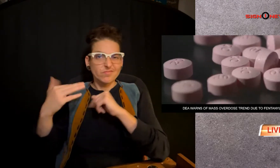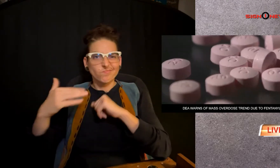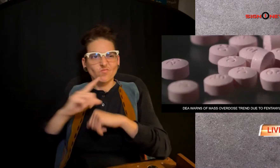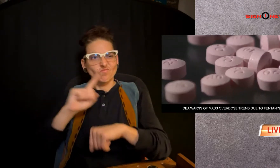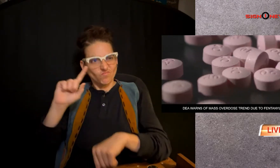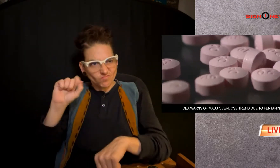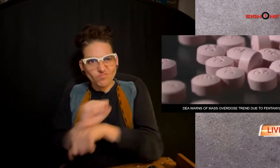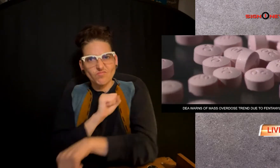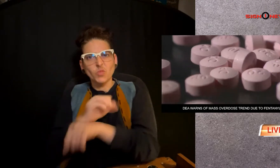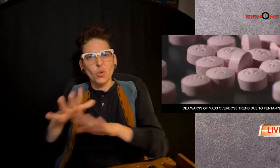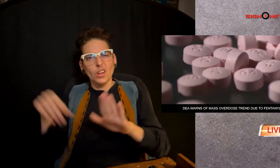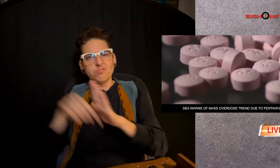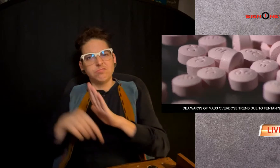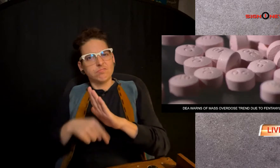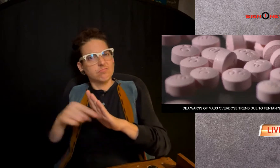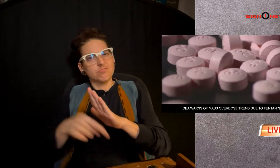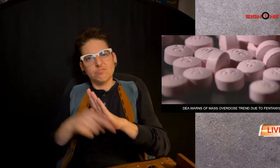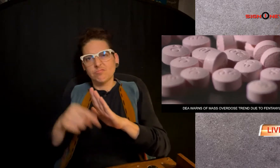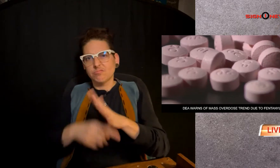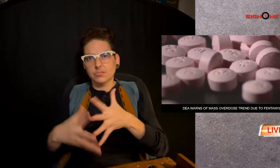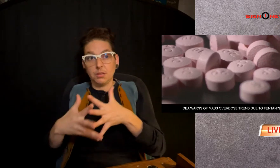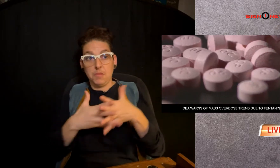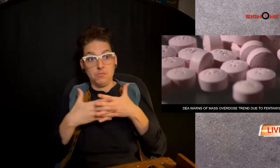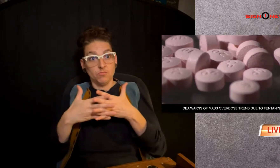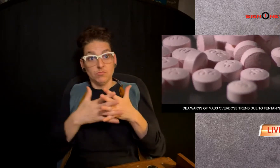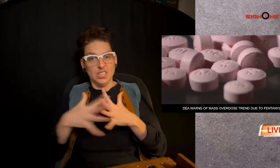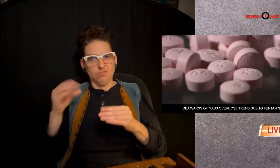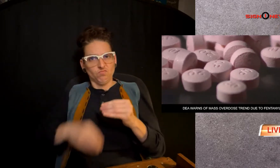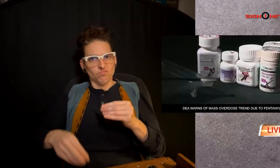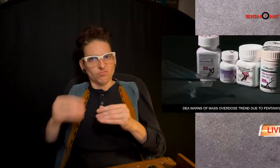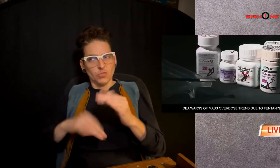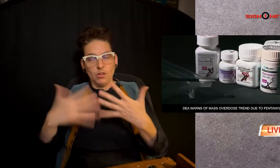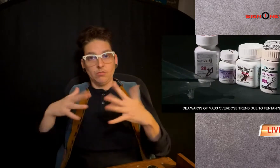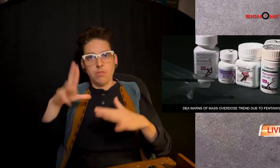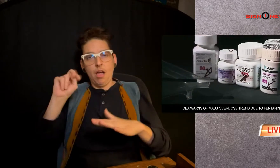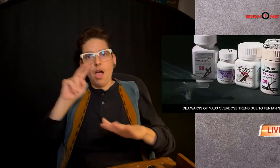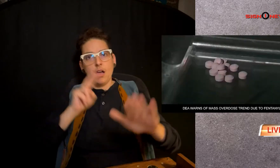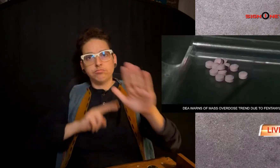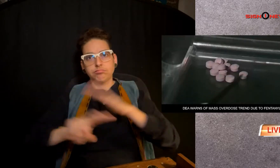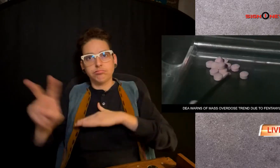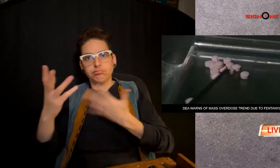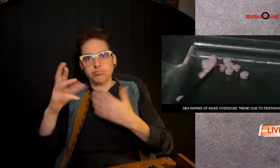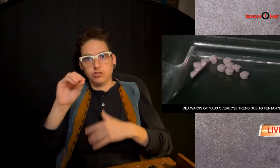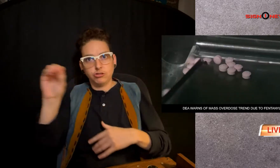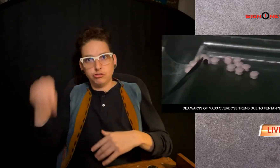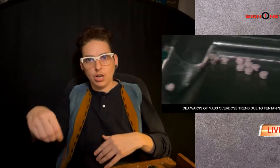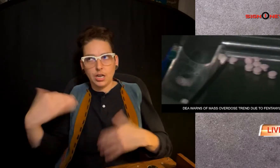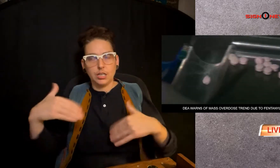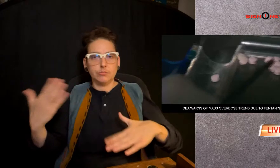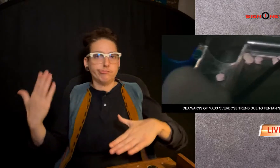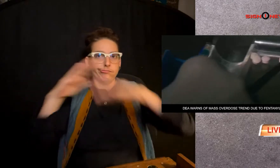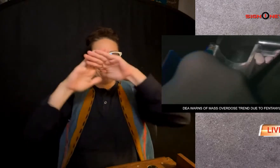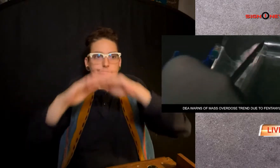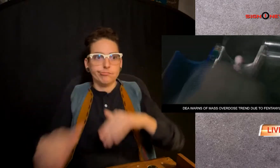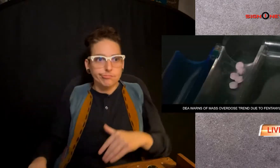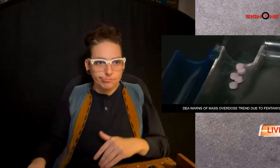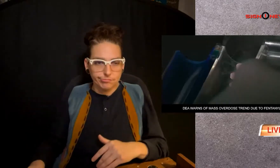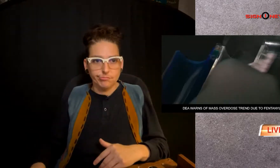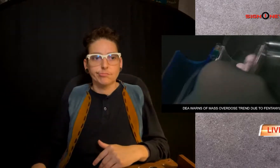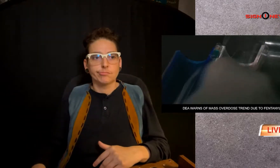Fentanyl is killing Americans at an unprecedented rate.